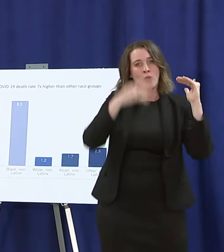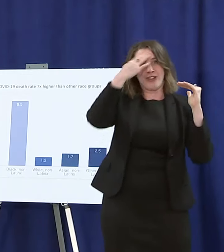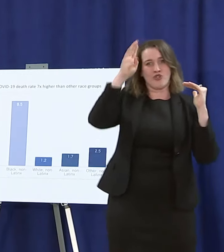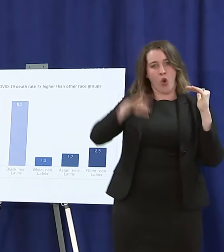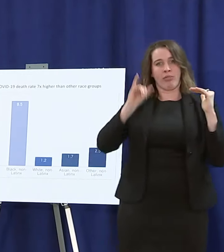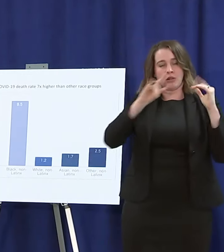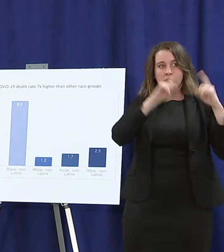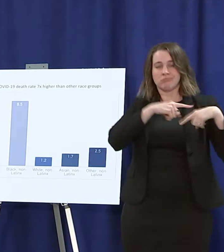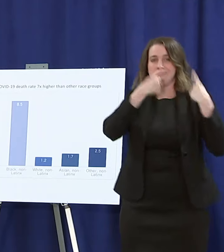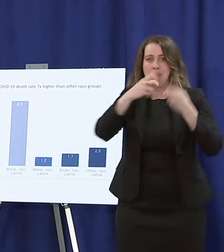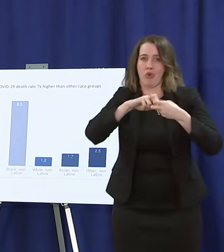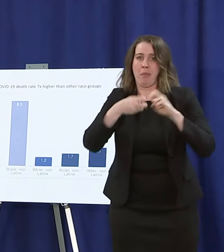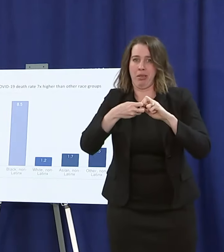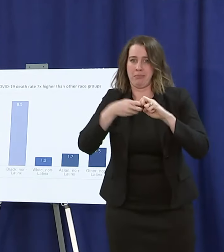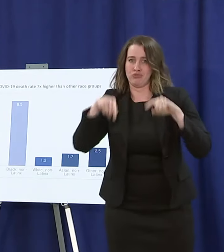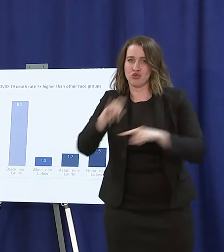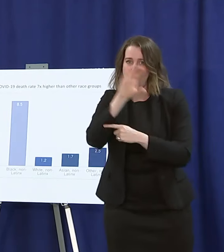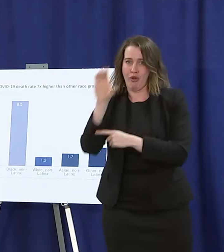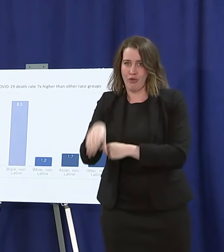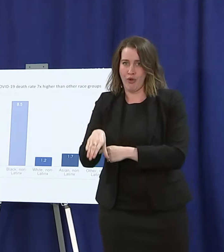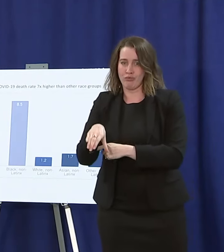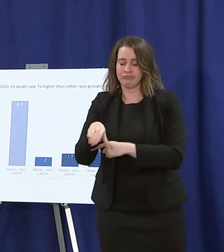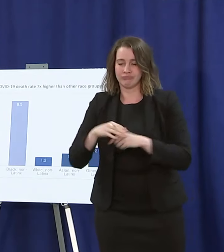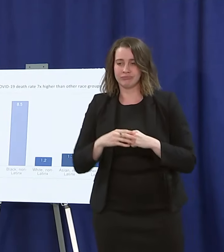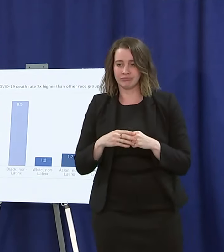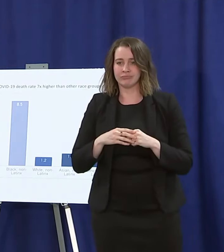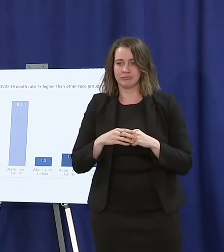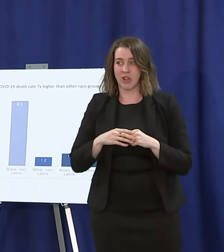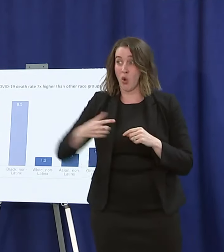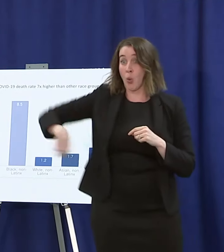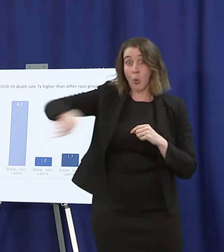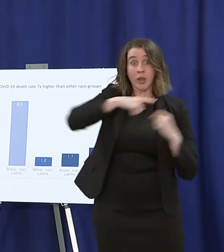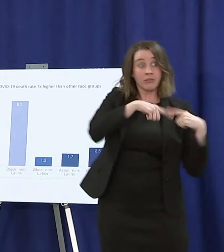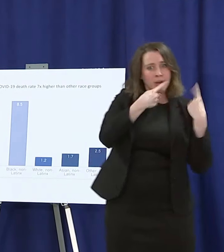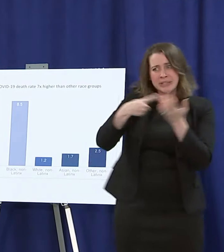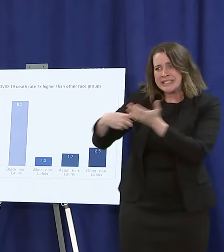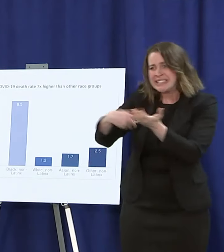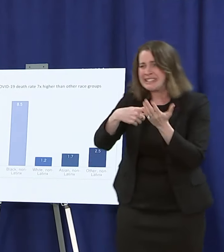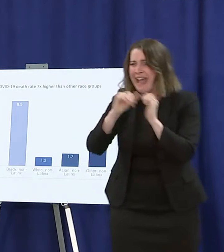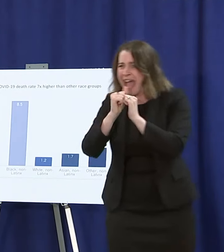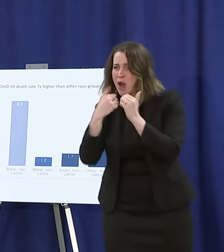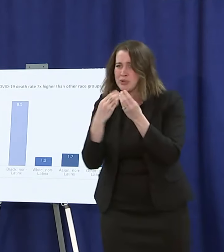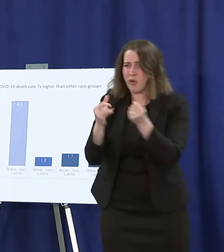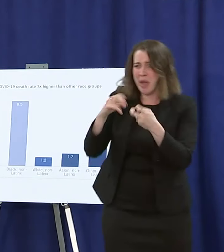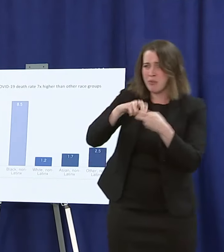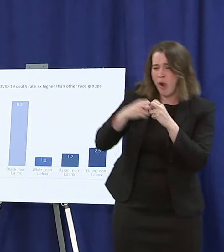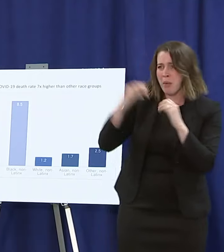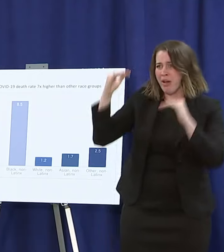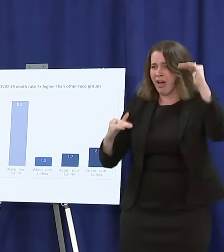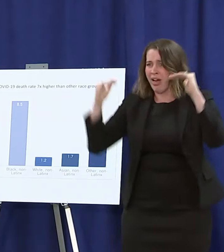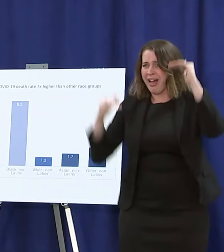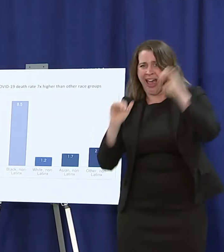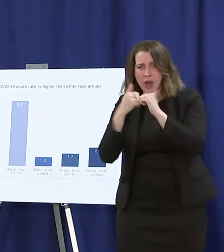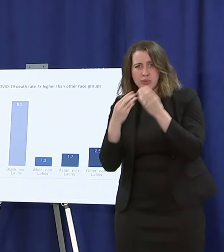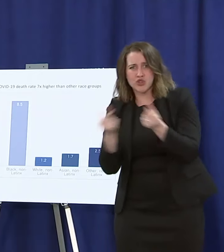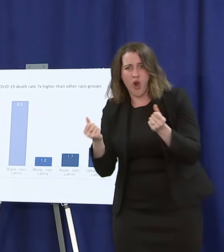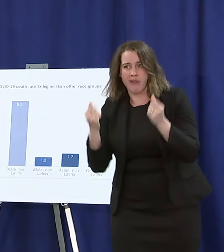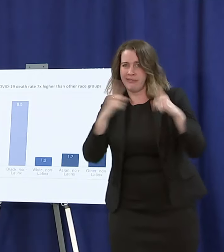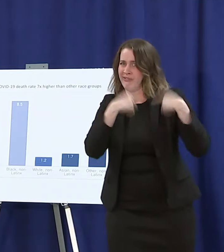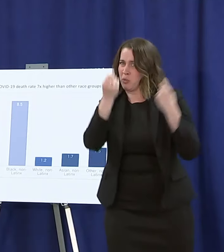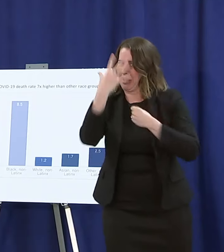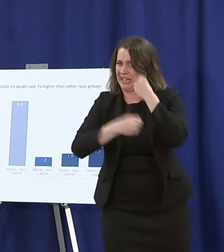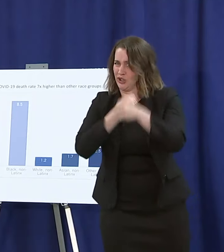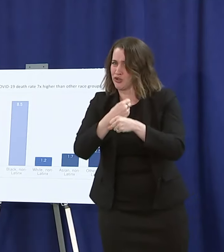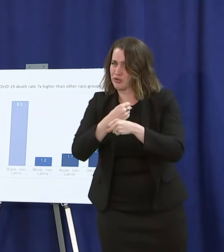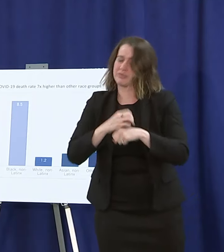city of Chicago, and something that all of us have been talking about and fighting against for years. In a moment,